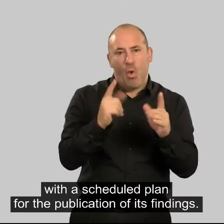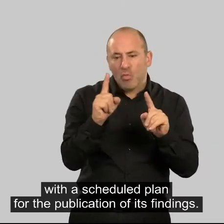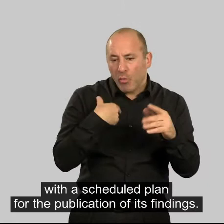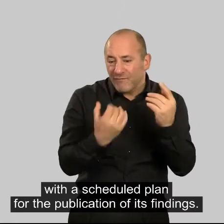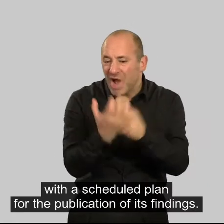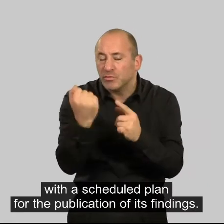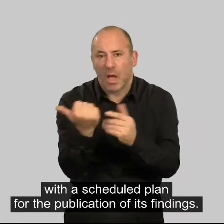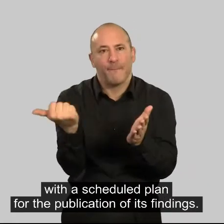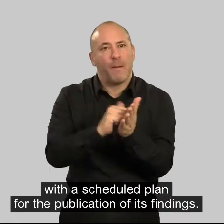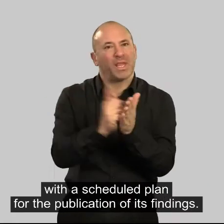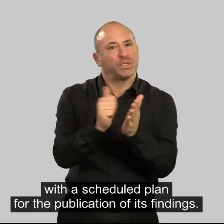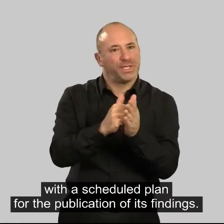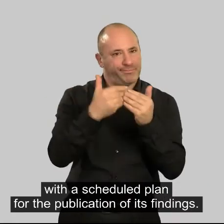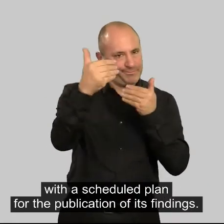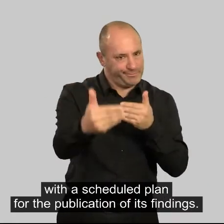findings.